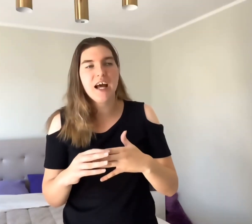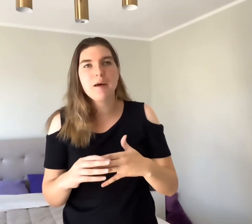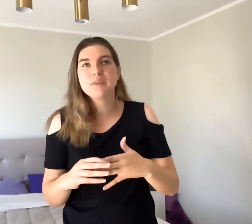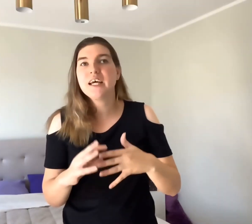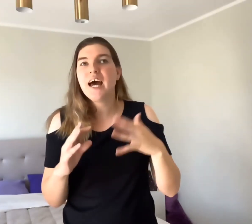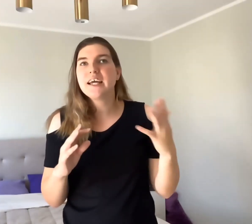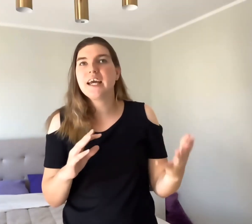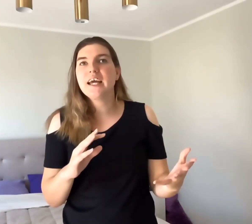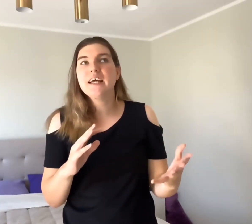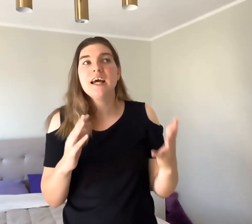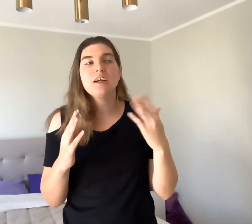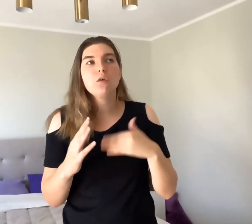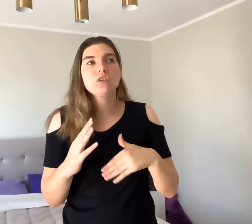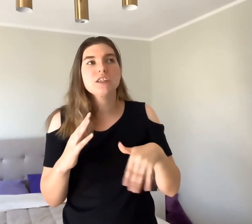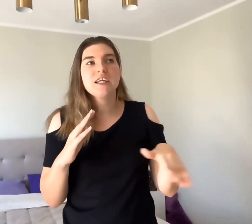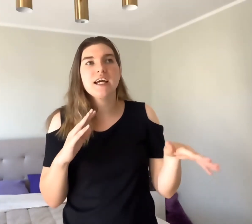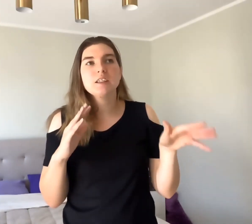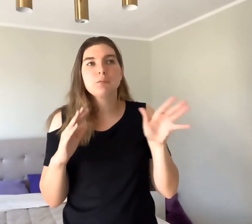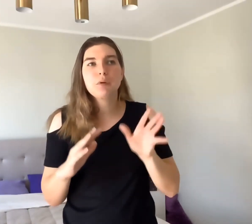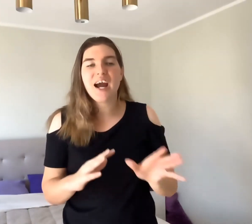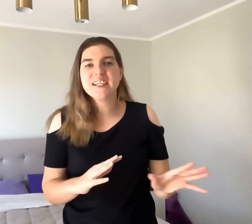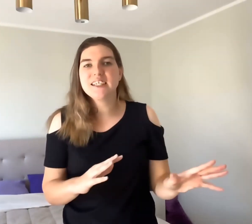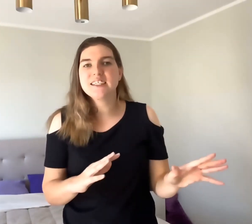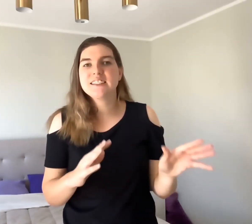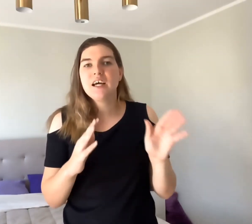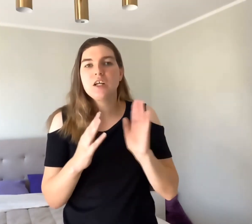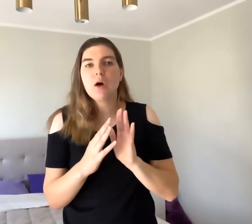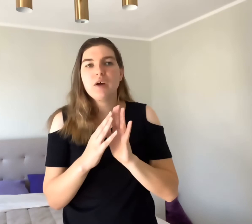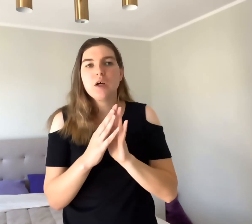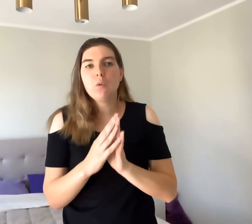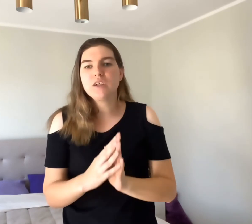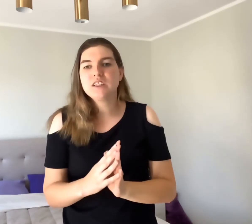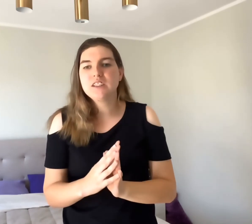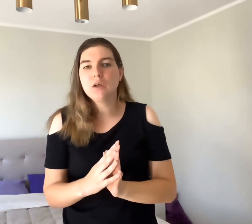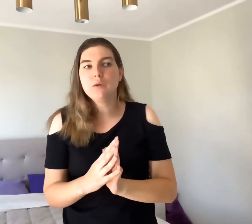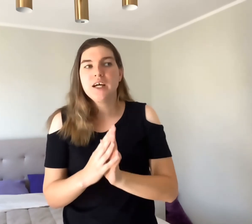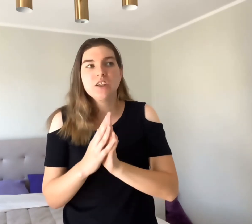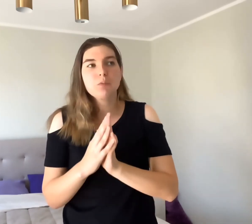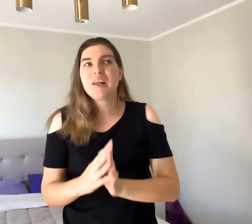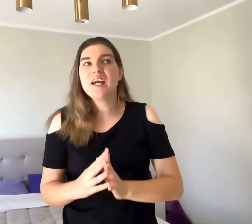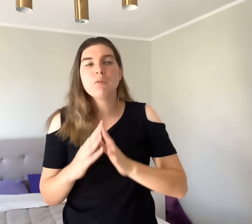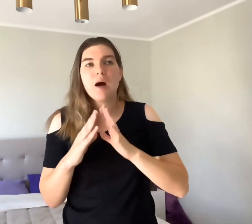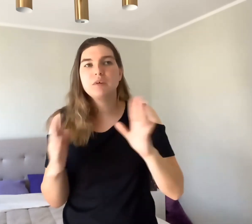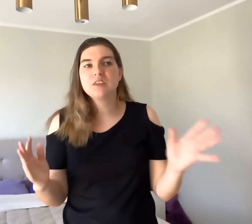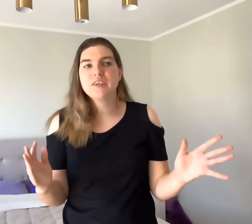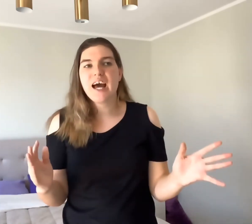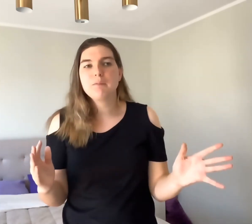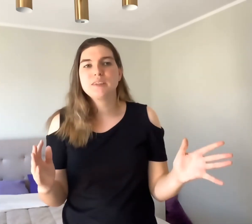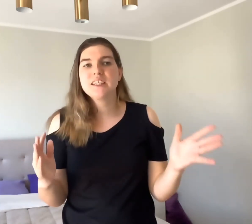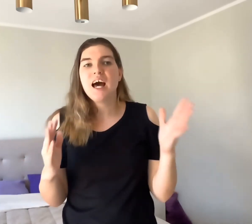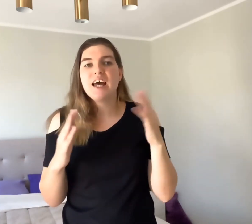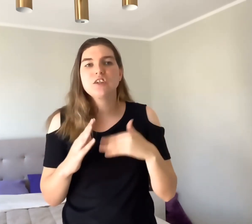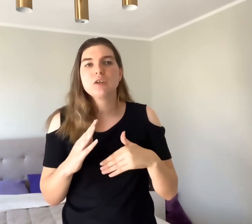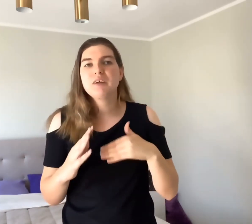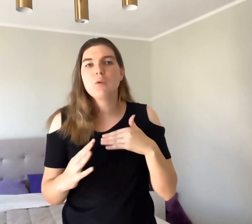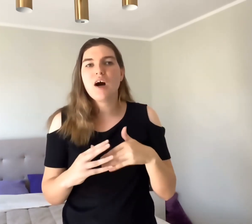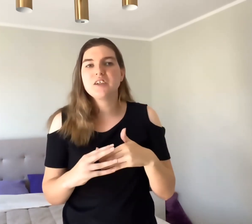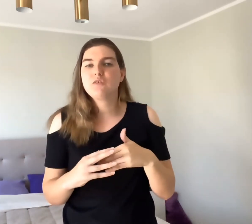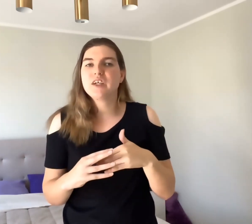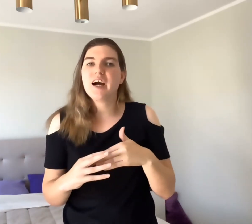apps. Again, it all just takes practice, knowing what to do. Just play around with different apps. It took me a while to figure out